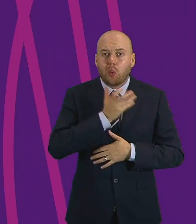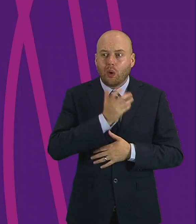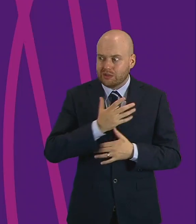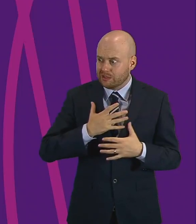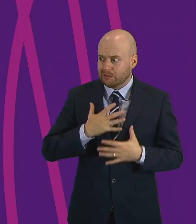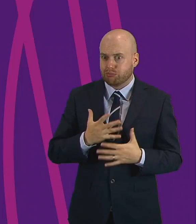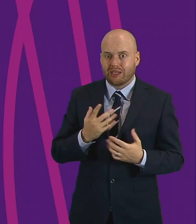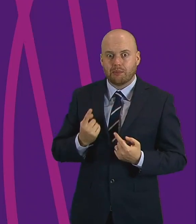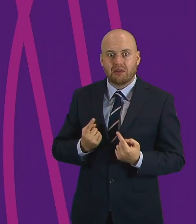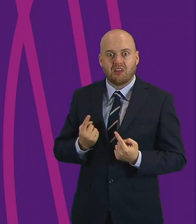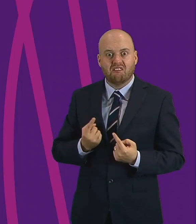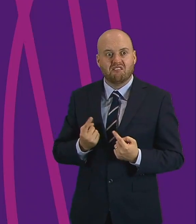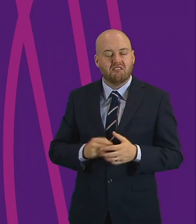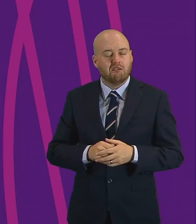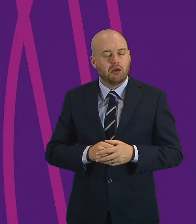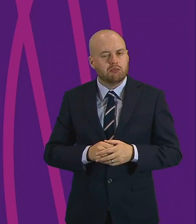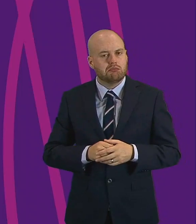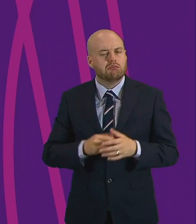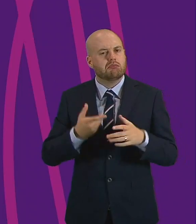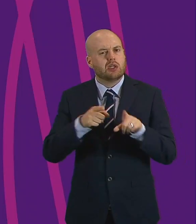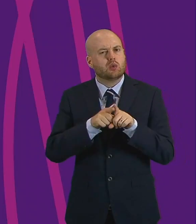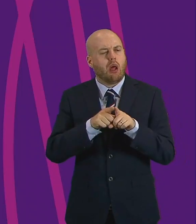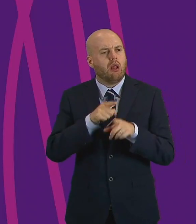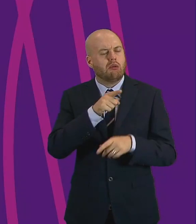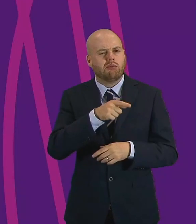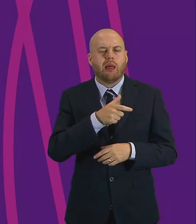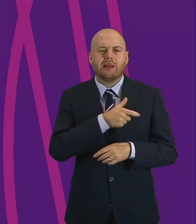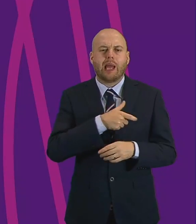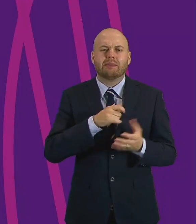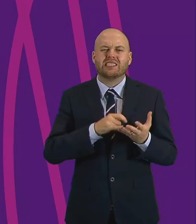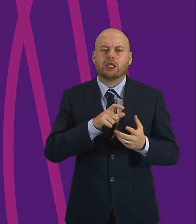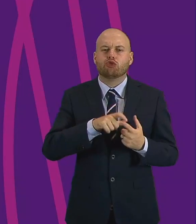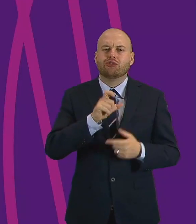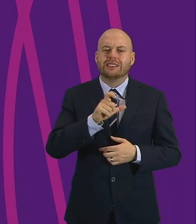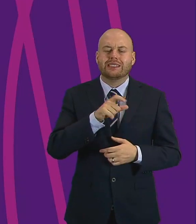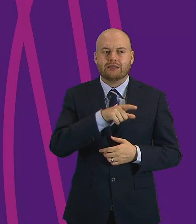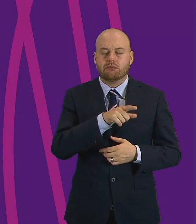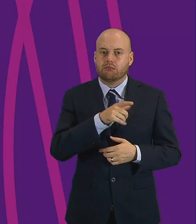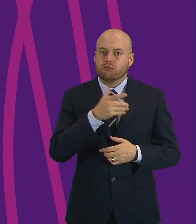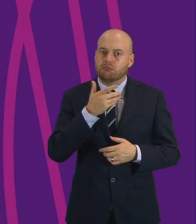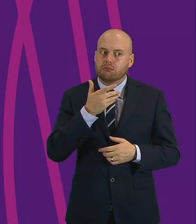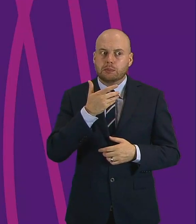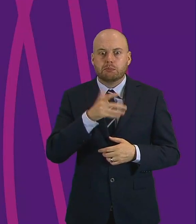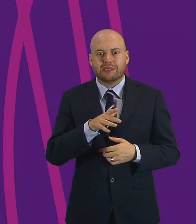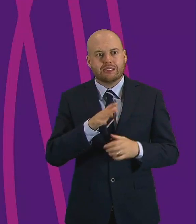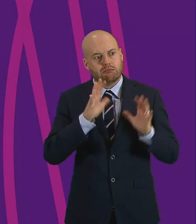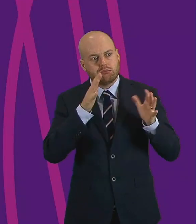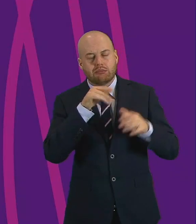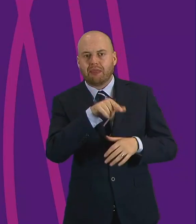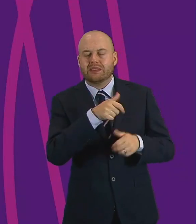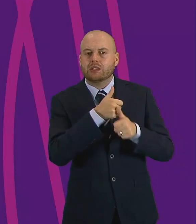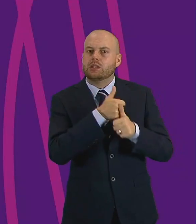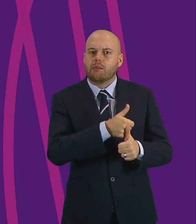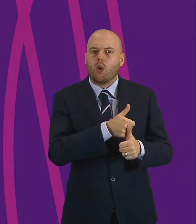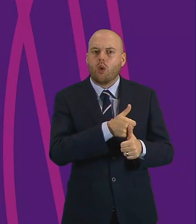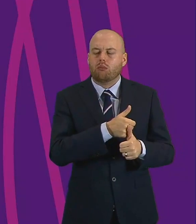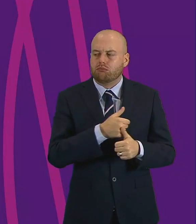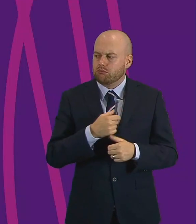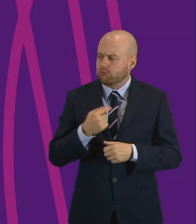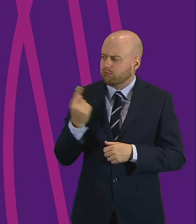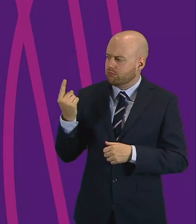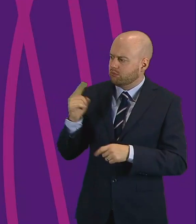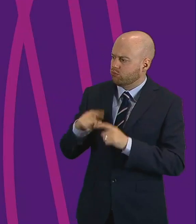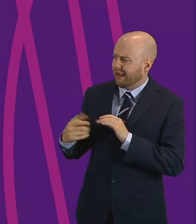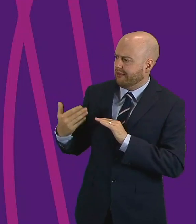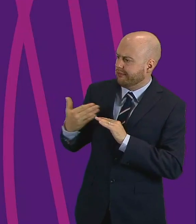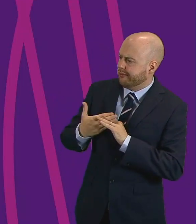Cabinet Secretary has consistently acknowledged that support from the... I'm afraid I'm going to have to move on, I've limited time. Acknowledges the support from the